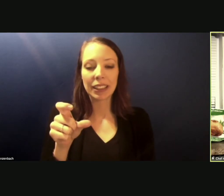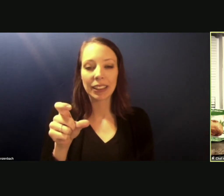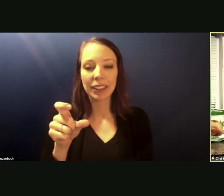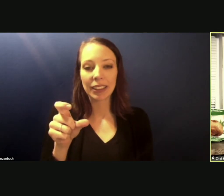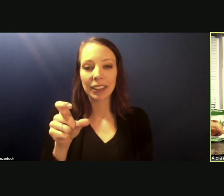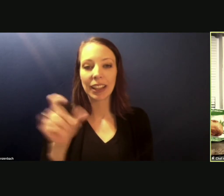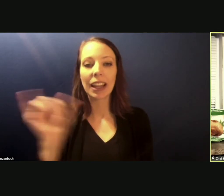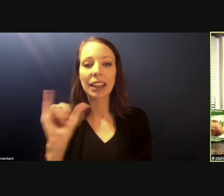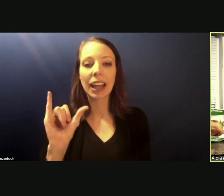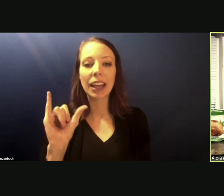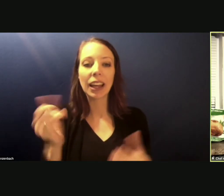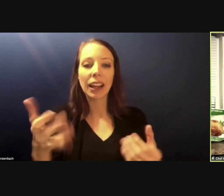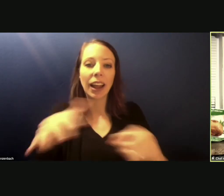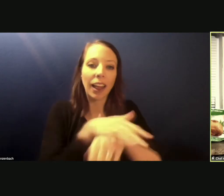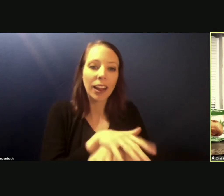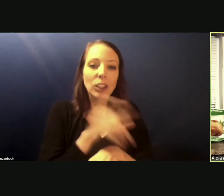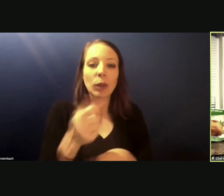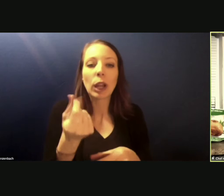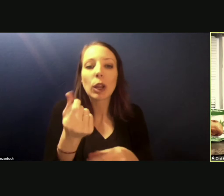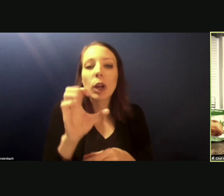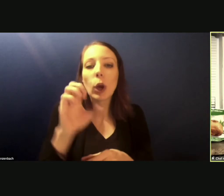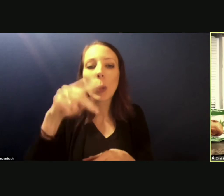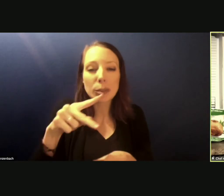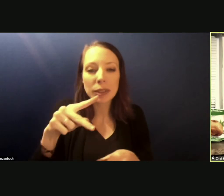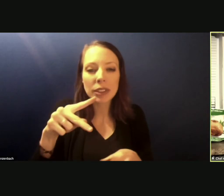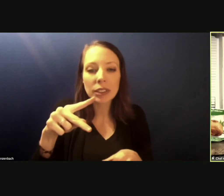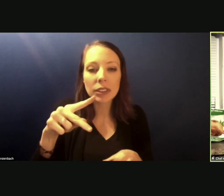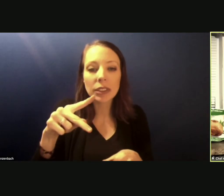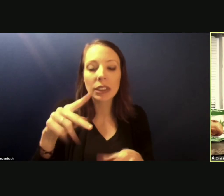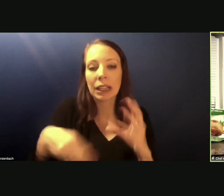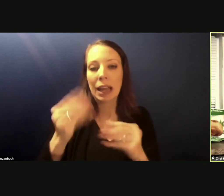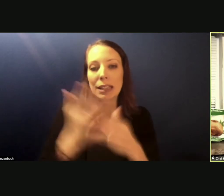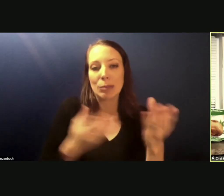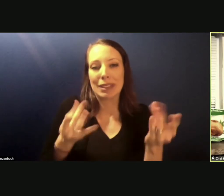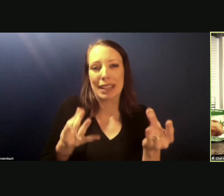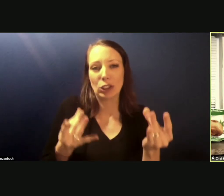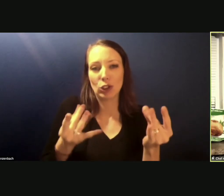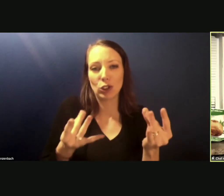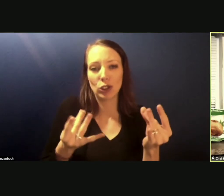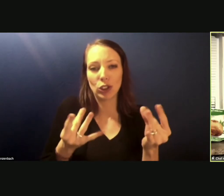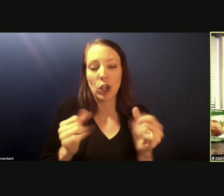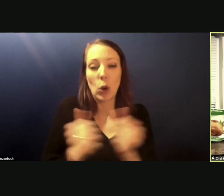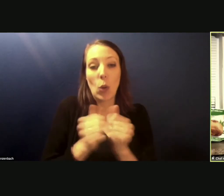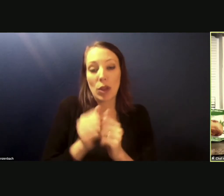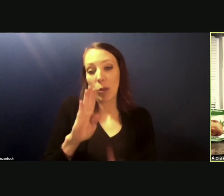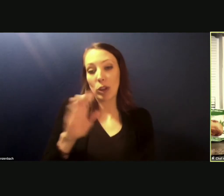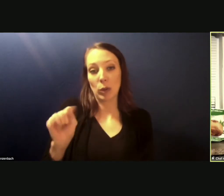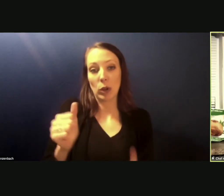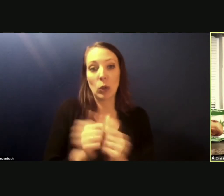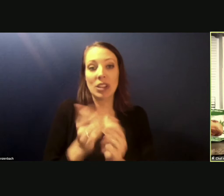like a blanket, it'll just be bits of crisp on there and to add some extra texture to the Brussels sprouts along with the